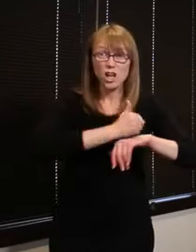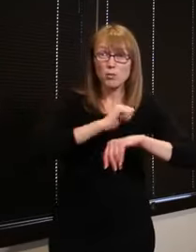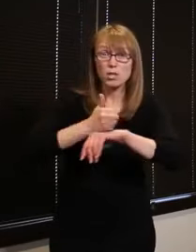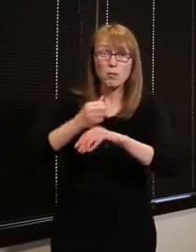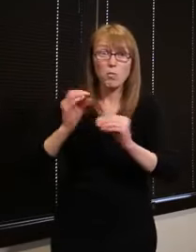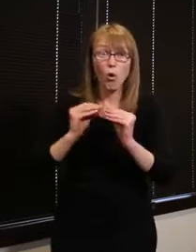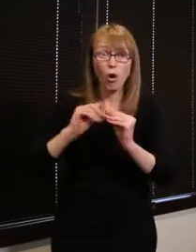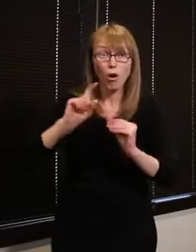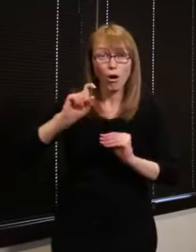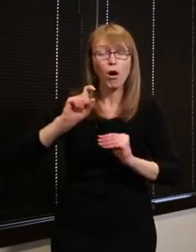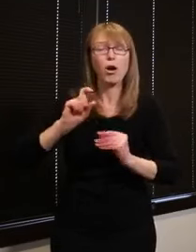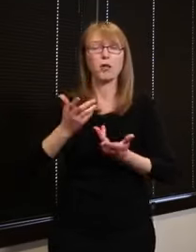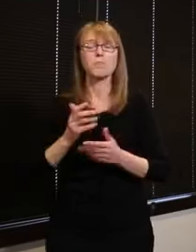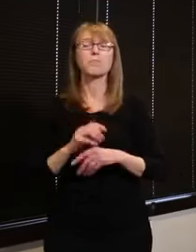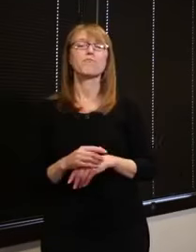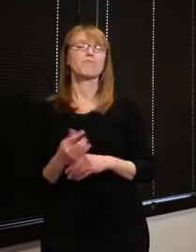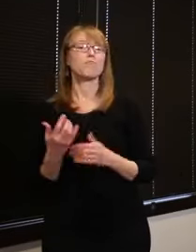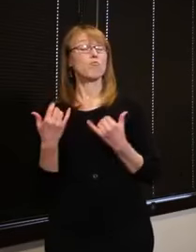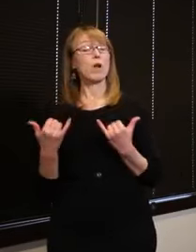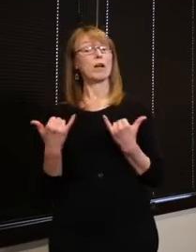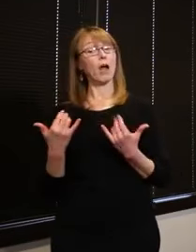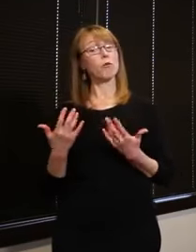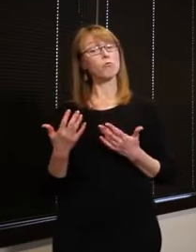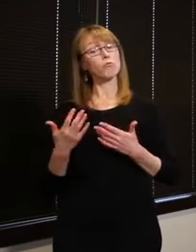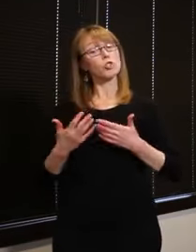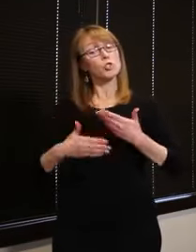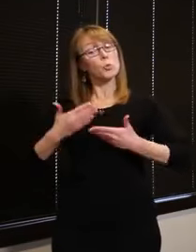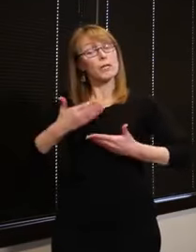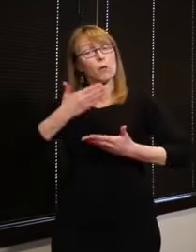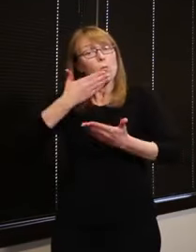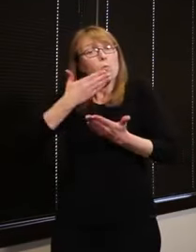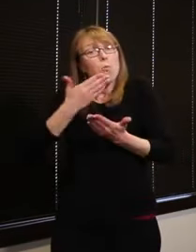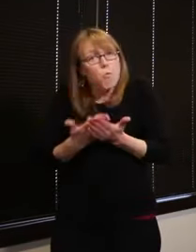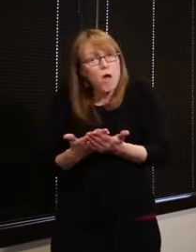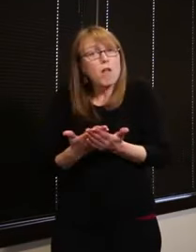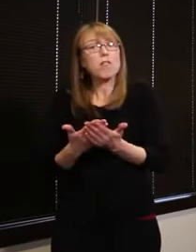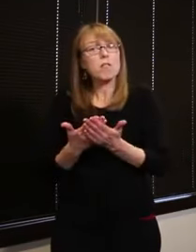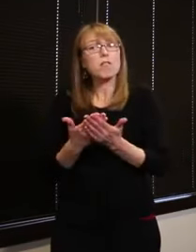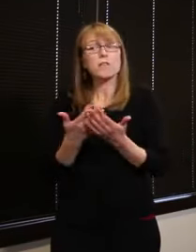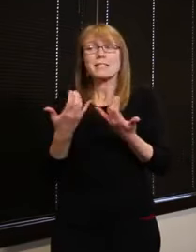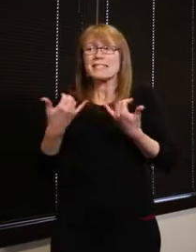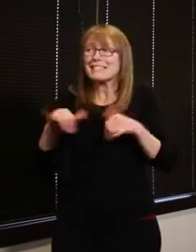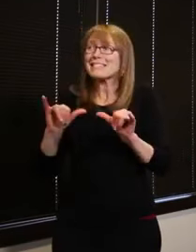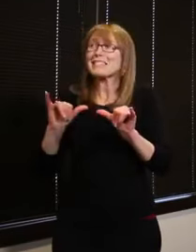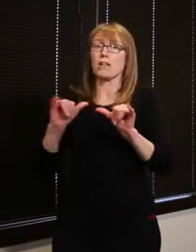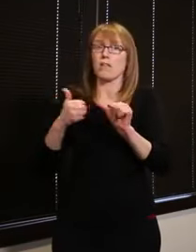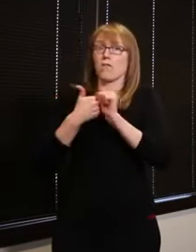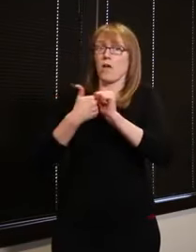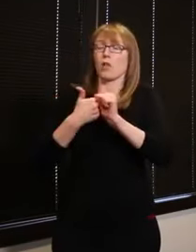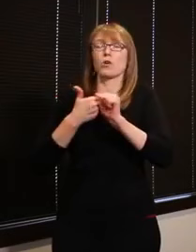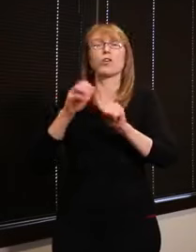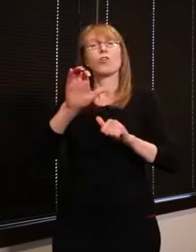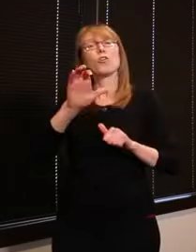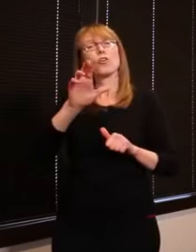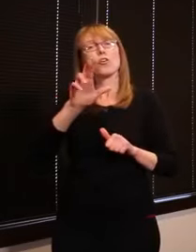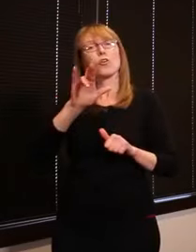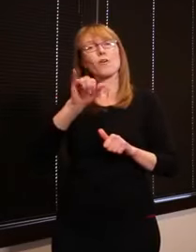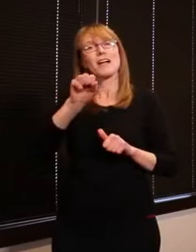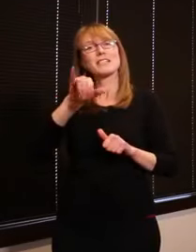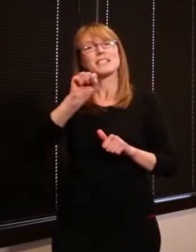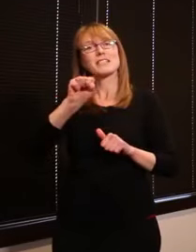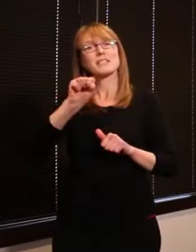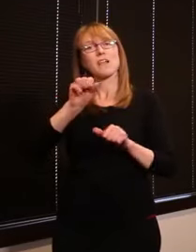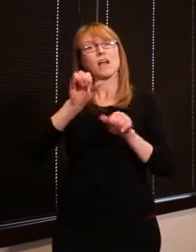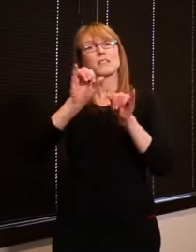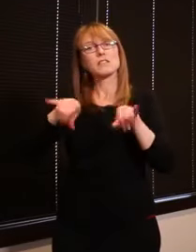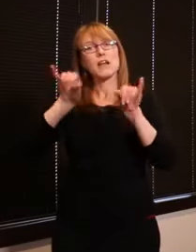still operating under crisis standards of care. We're still seeing those numbers to continue to go up. But because of